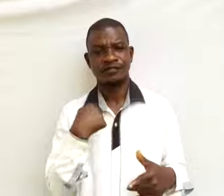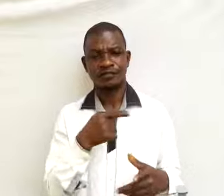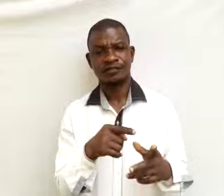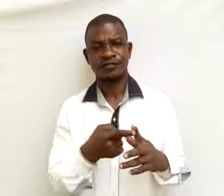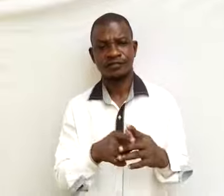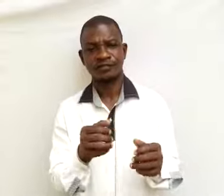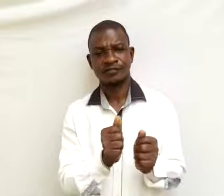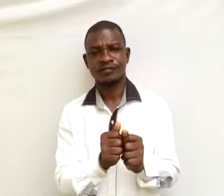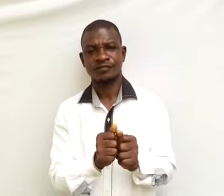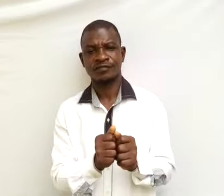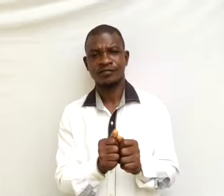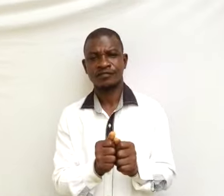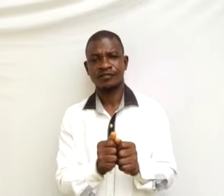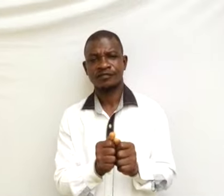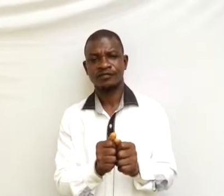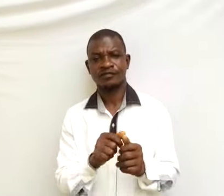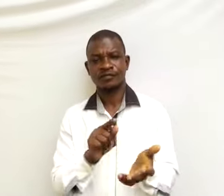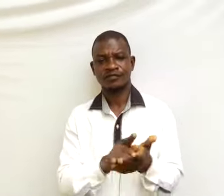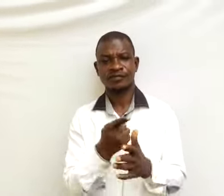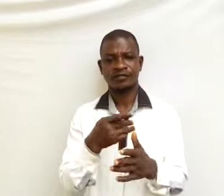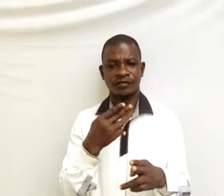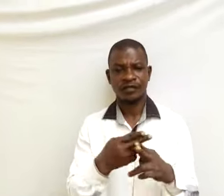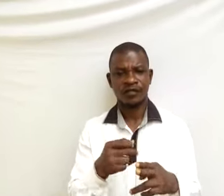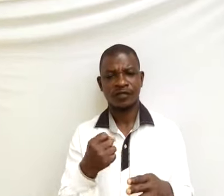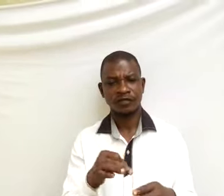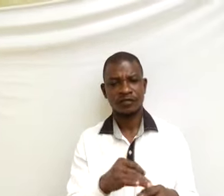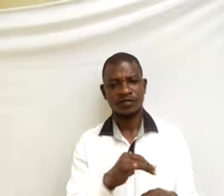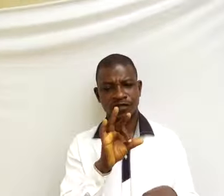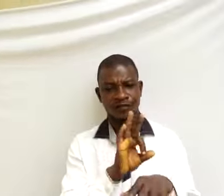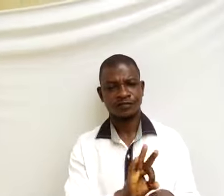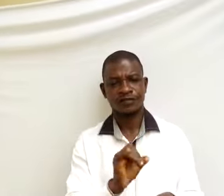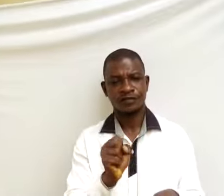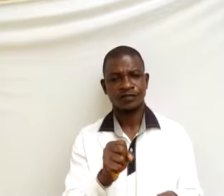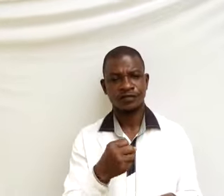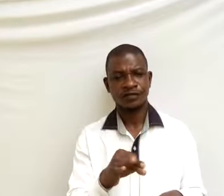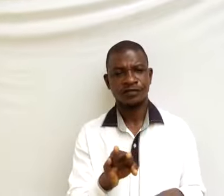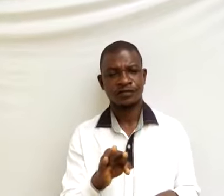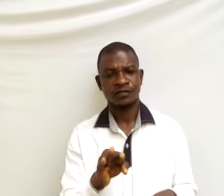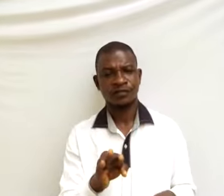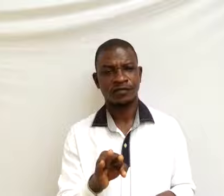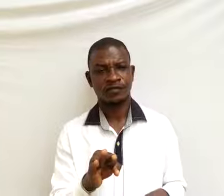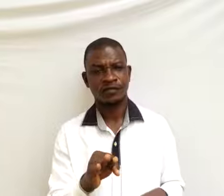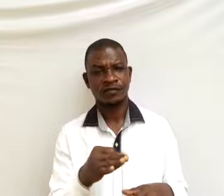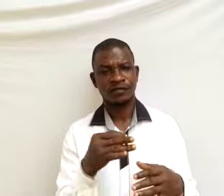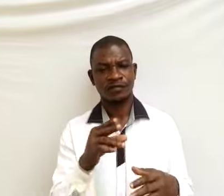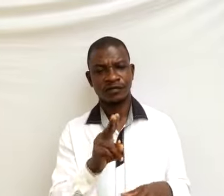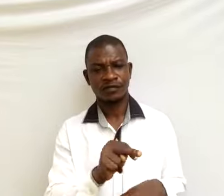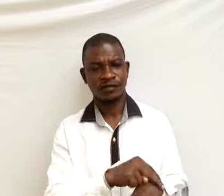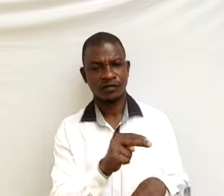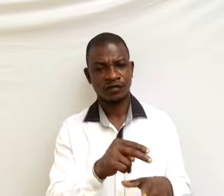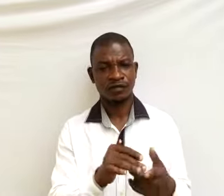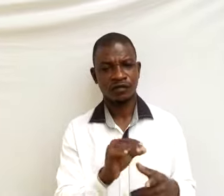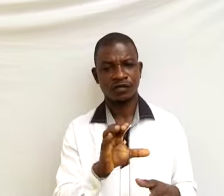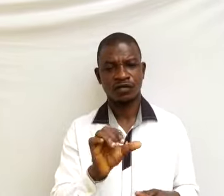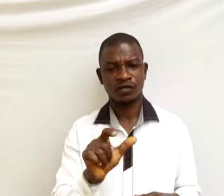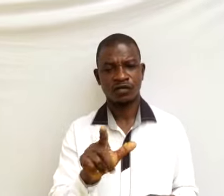with the grammatical names and functions of noun clauses. A